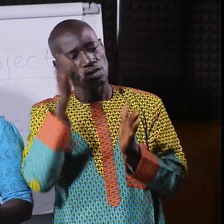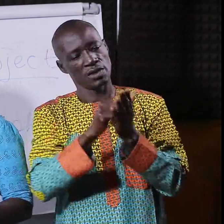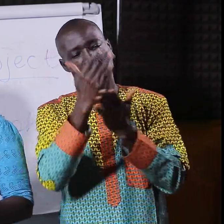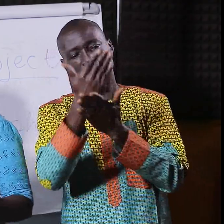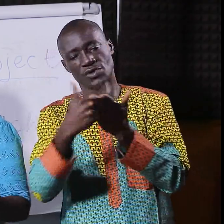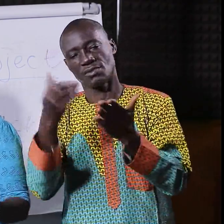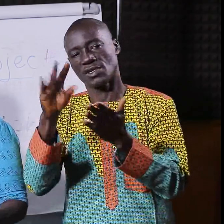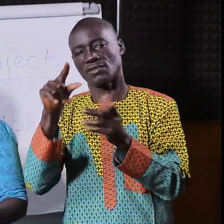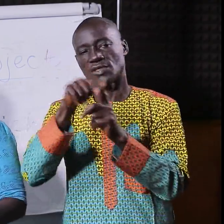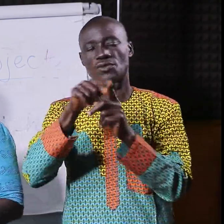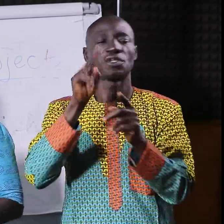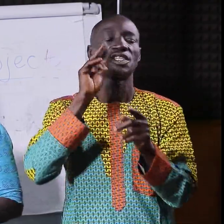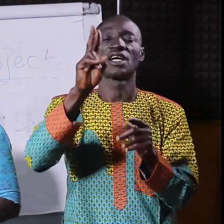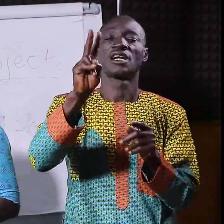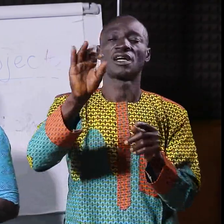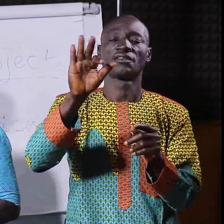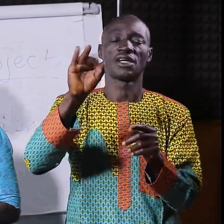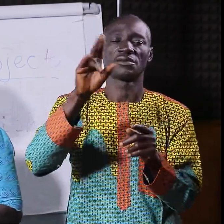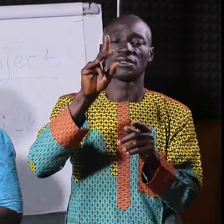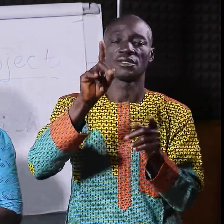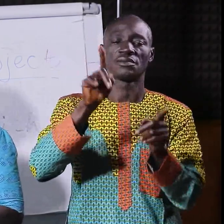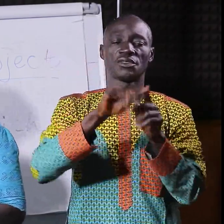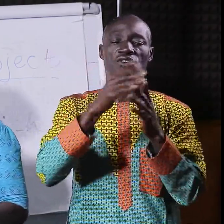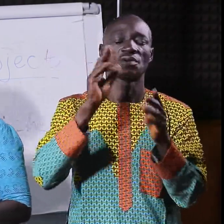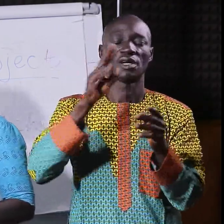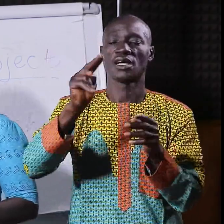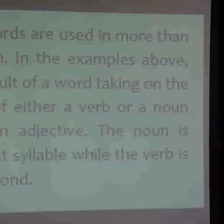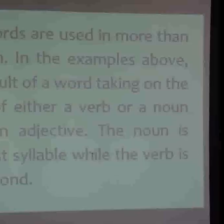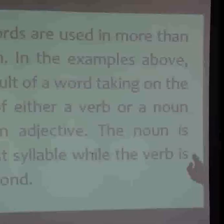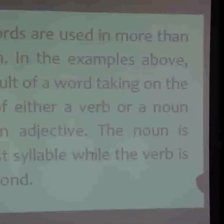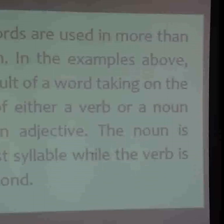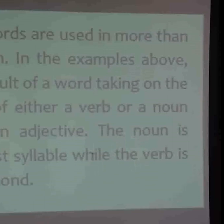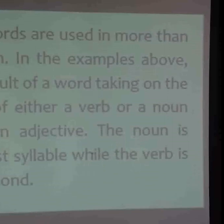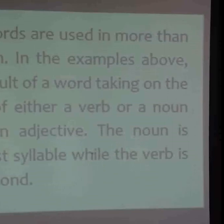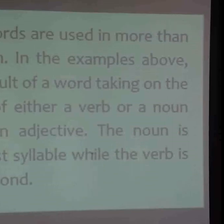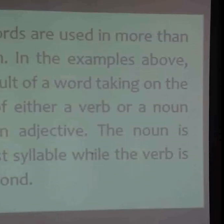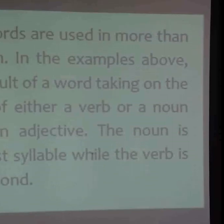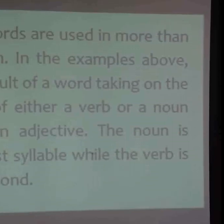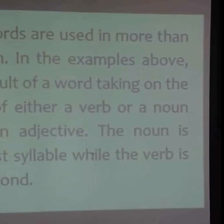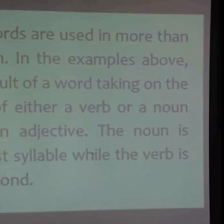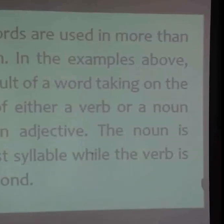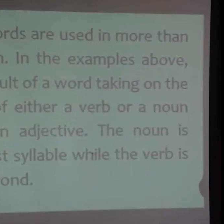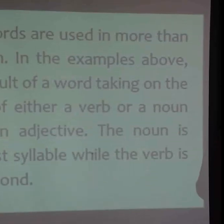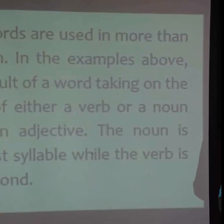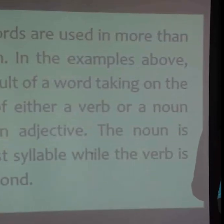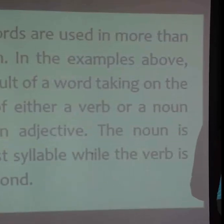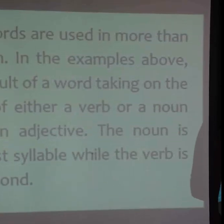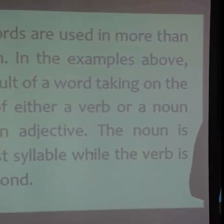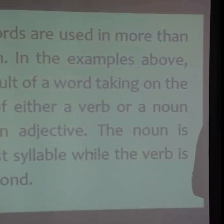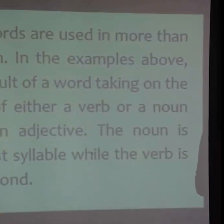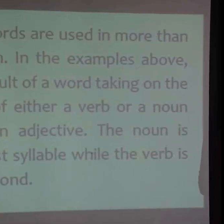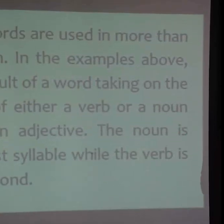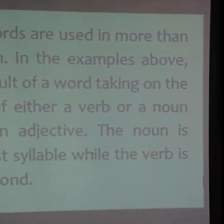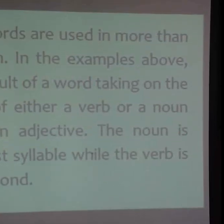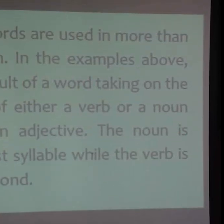of the words are verbs, while others are nouns. Very often, words are used in more than one part